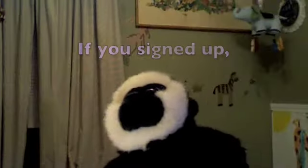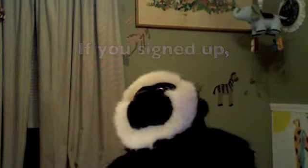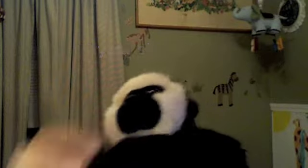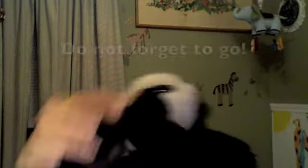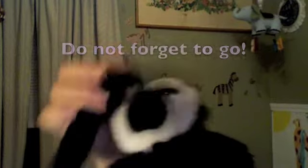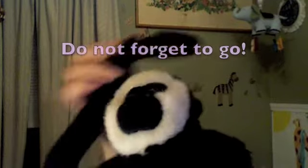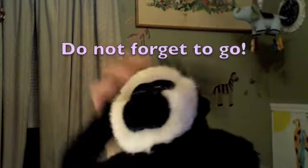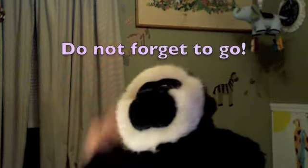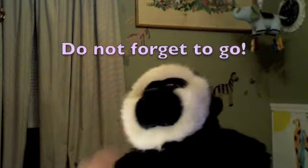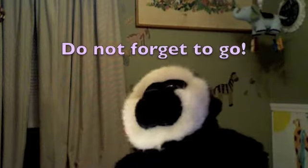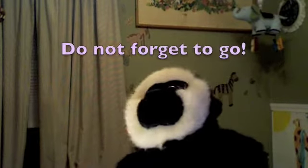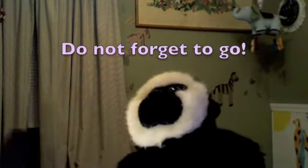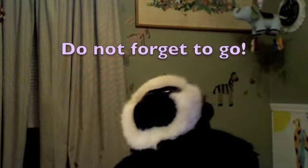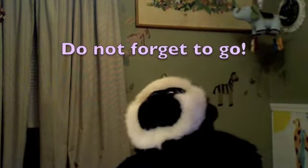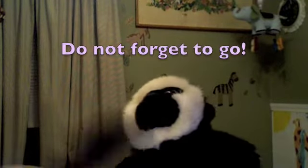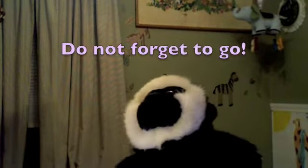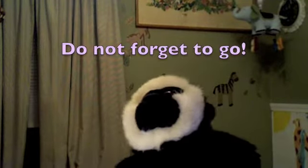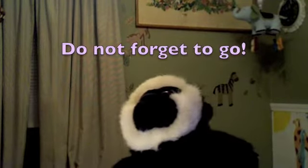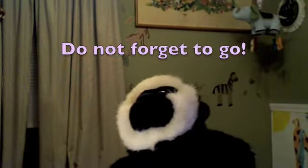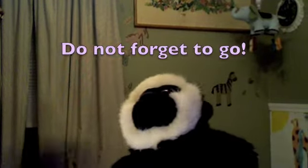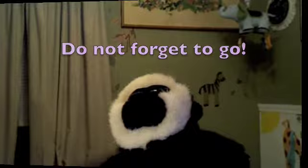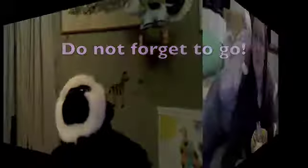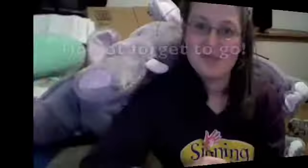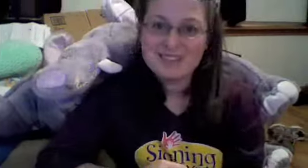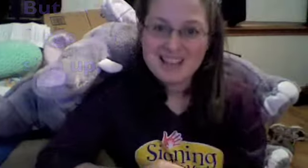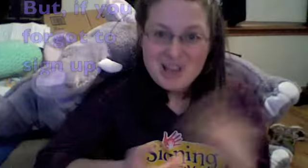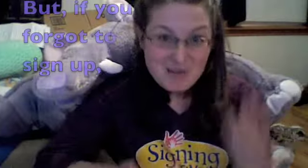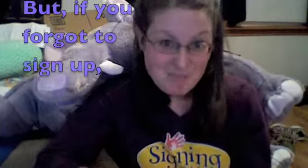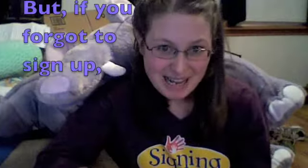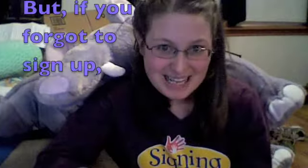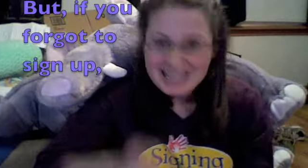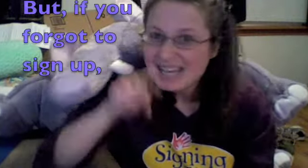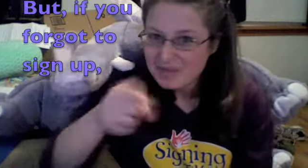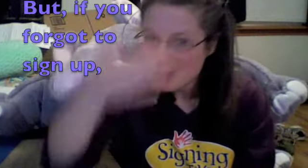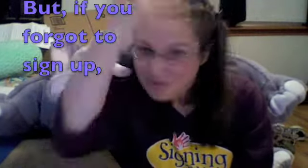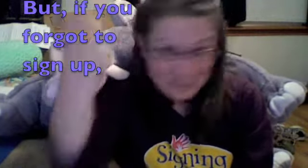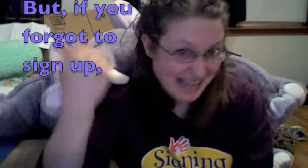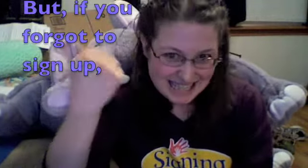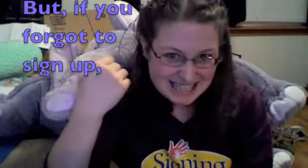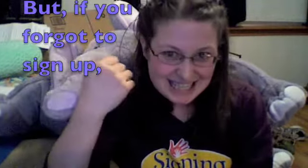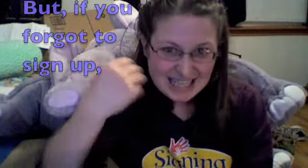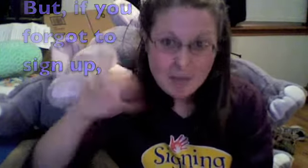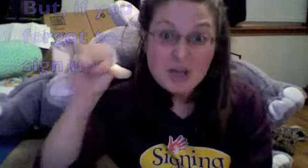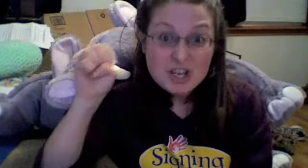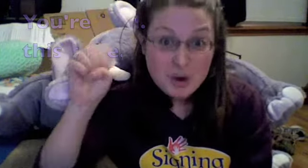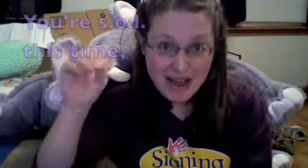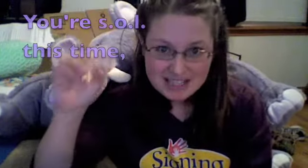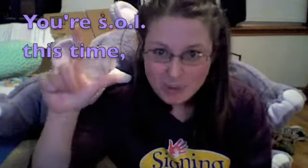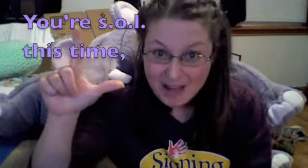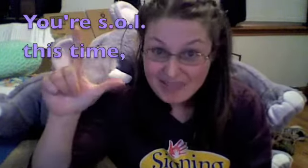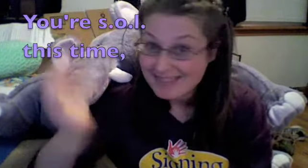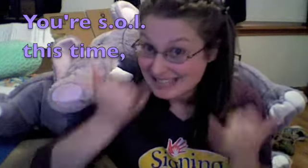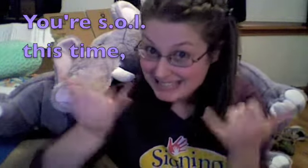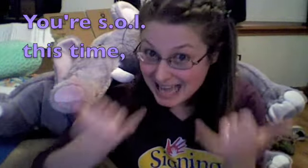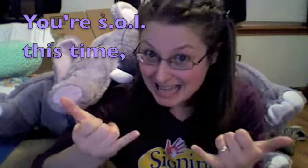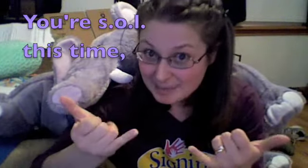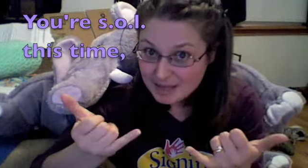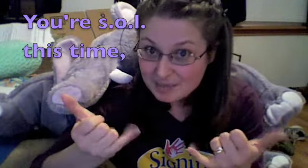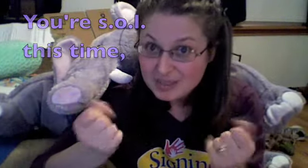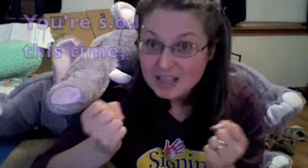up do not forget to go. But if you forgot to sign up, you're SOL this time. But